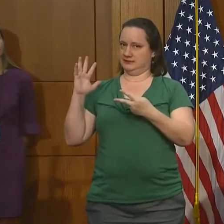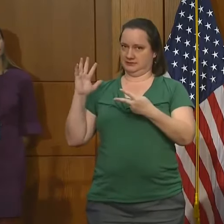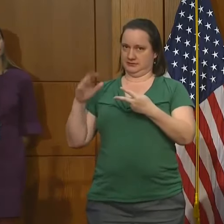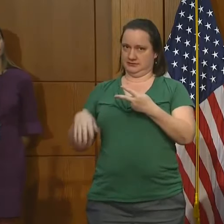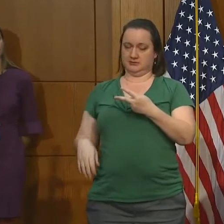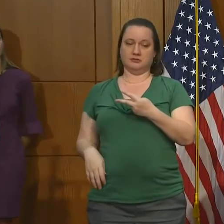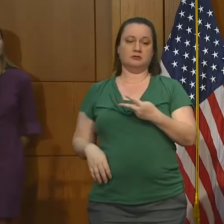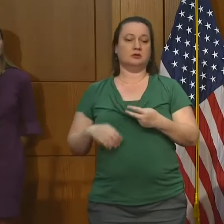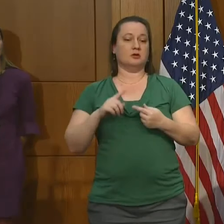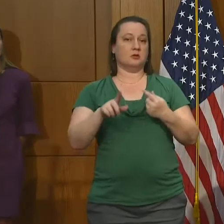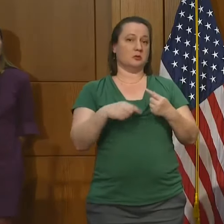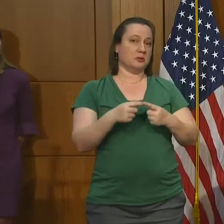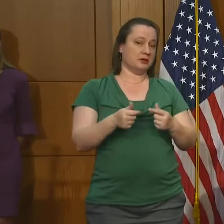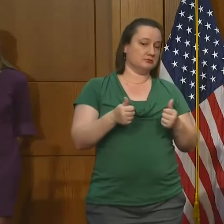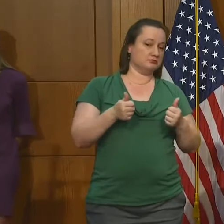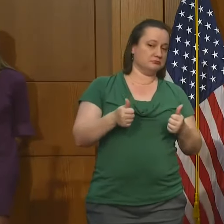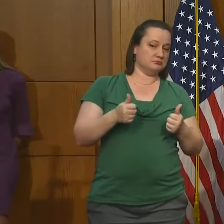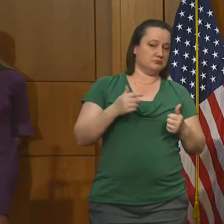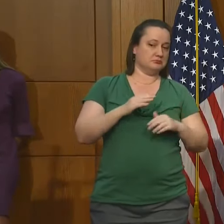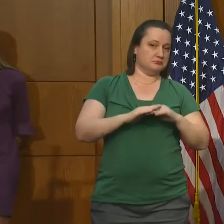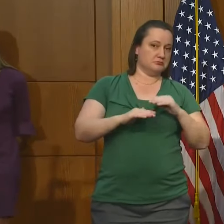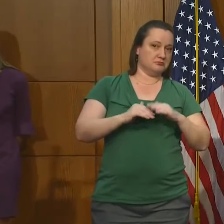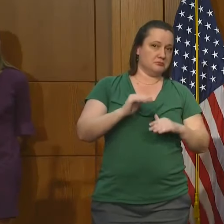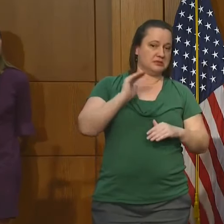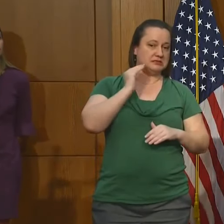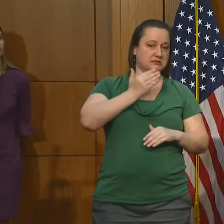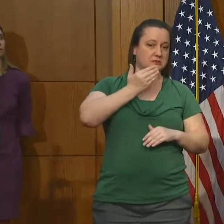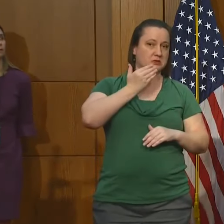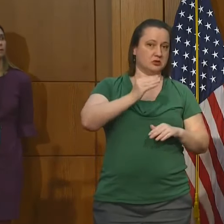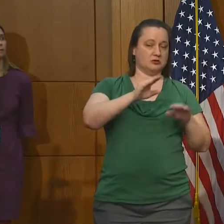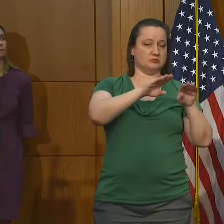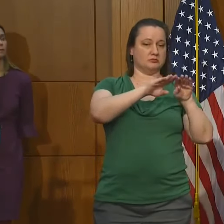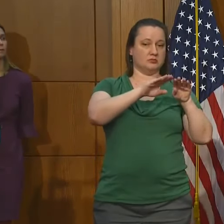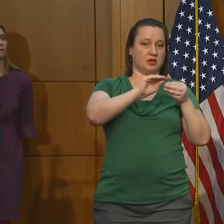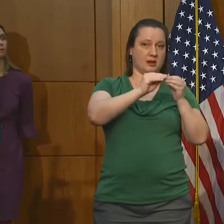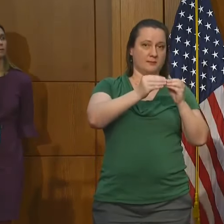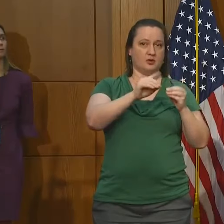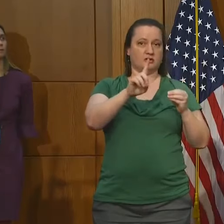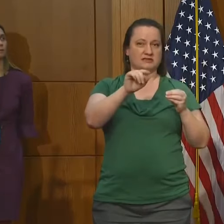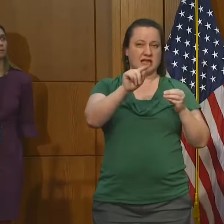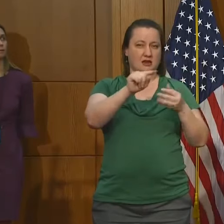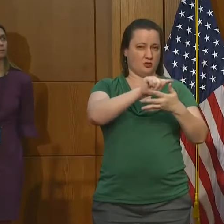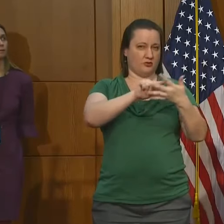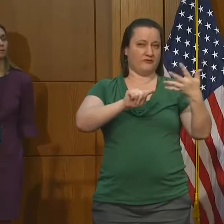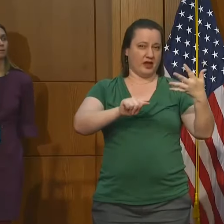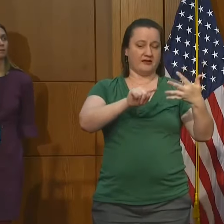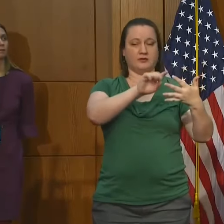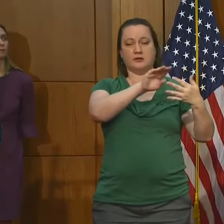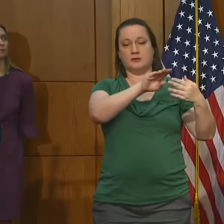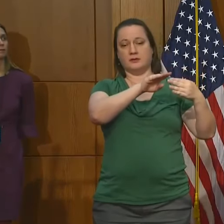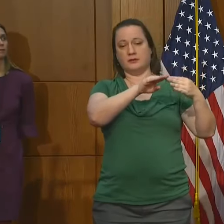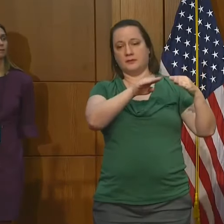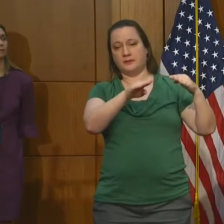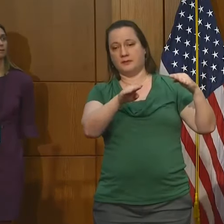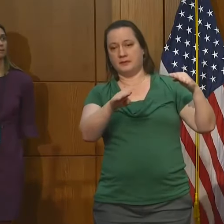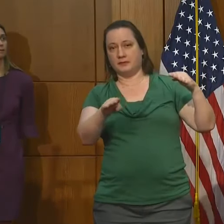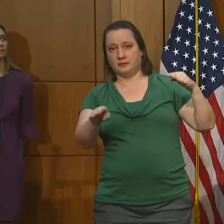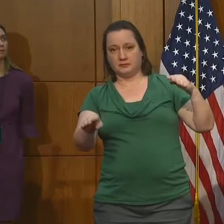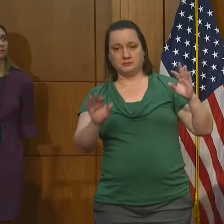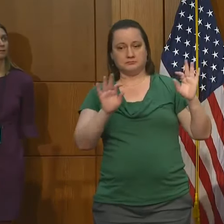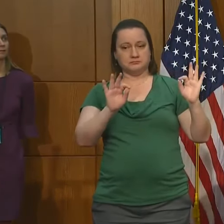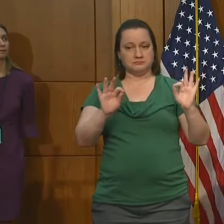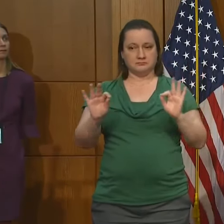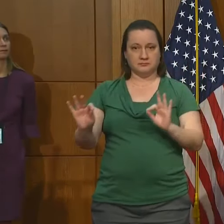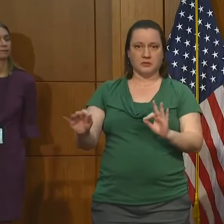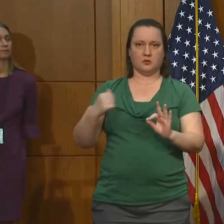when we're comfortable that the numbers are continuing to trend down, the data that we're following, and we're comfortable that that comprehensive